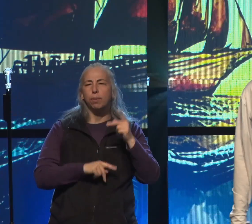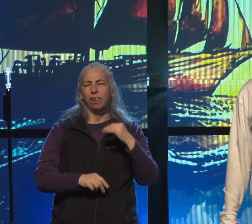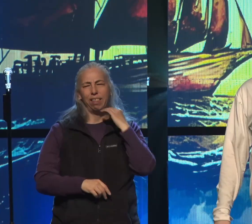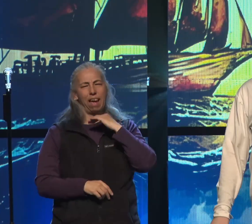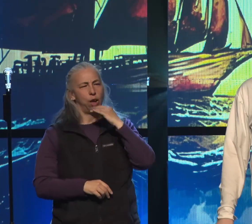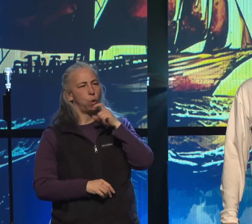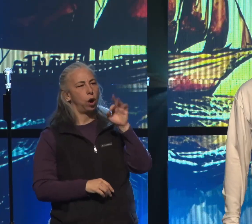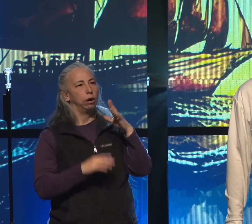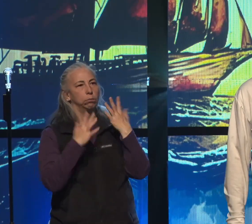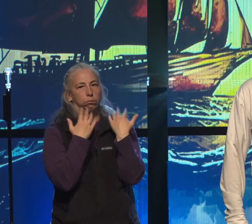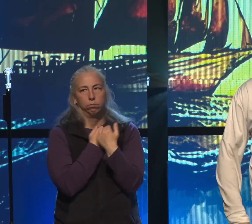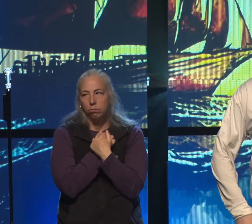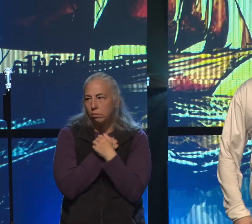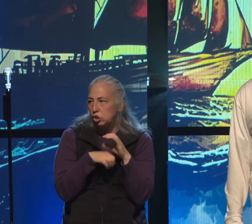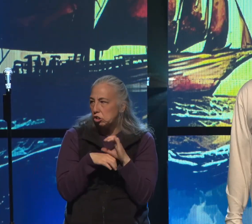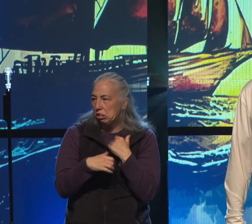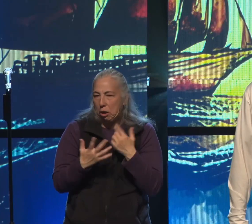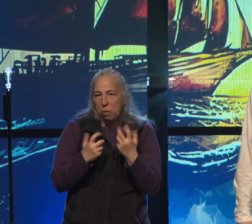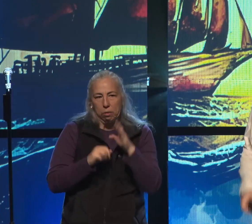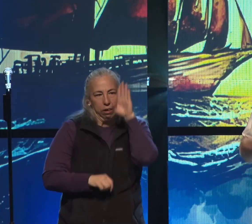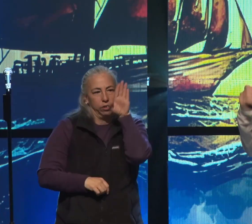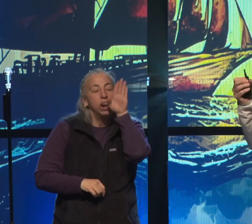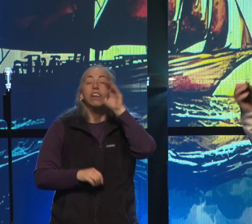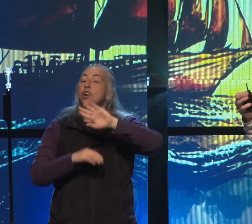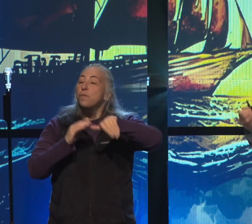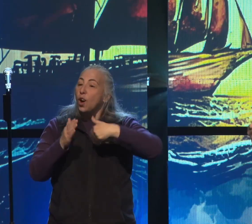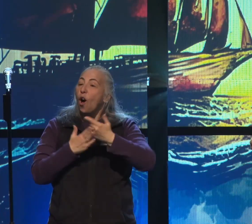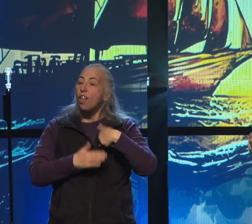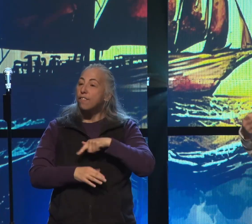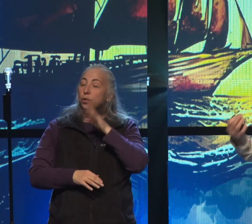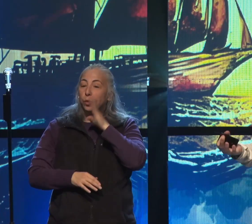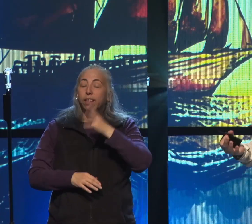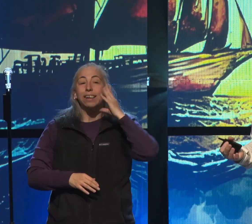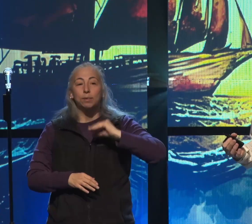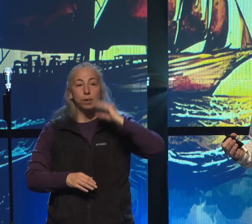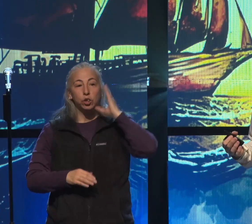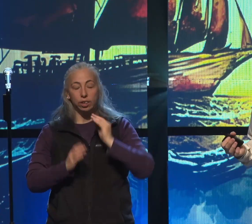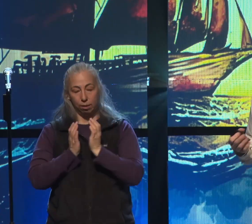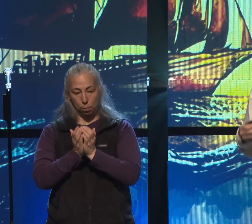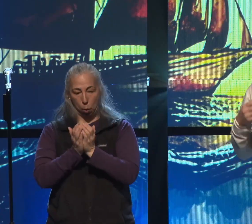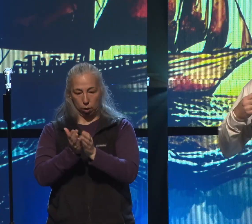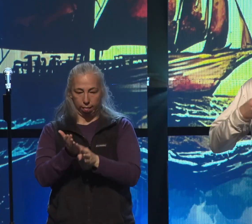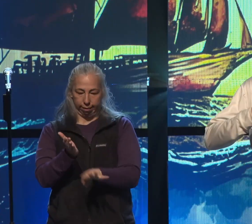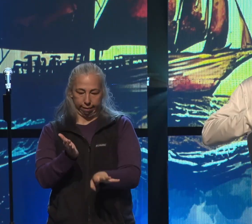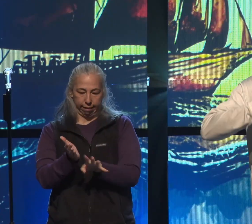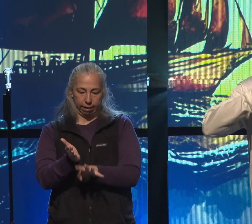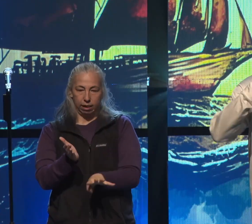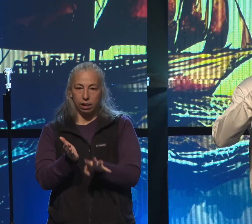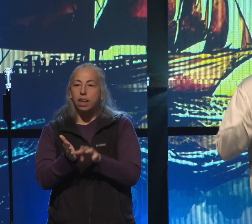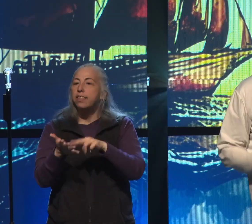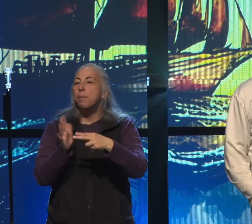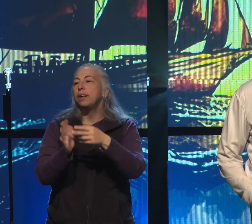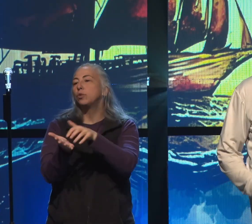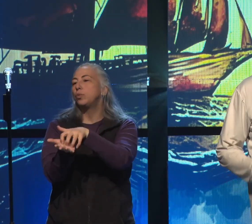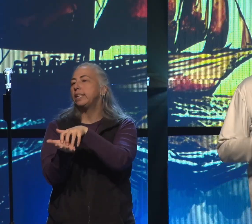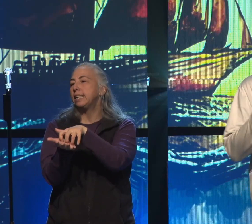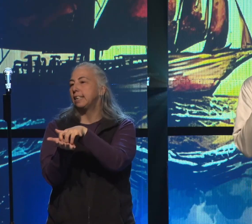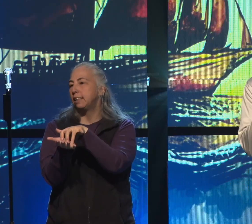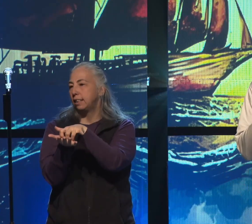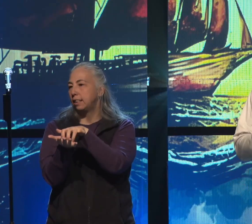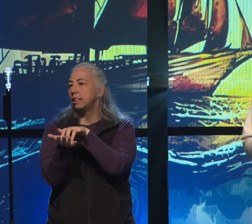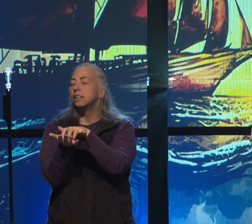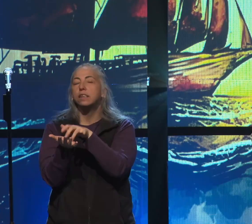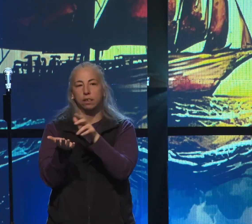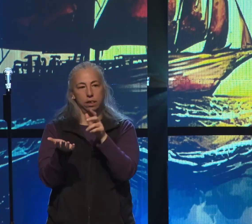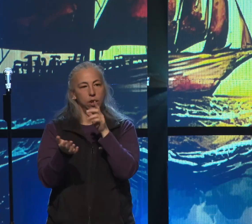but we all get leaks in our boats, right? And the leak in our boat represents a weakness. Now, I want you to think of a weakness as